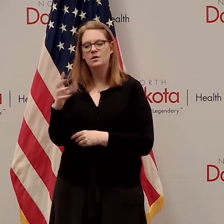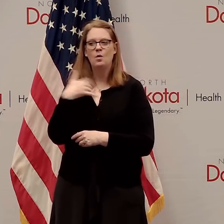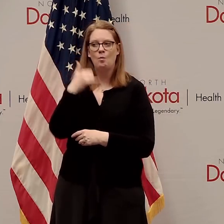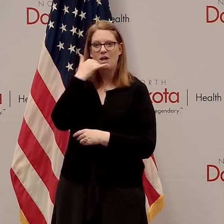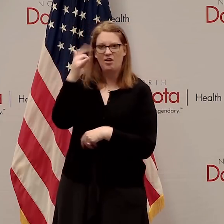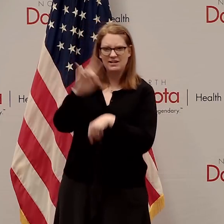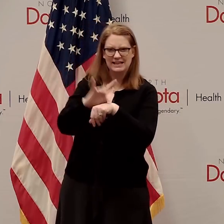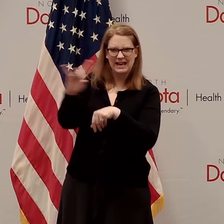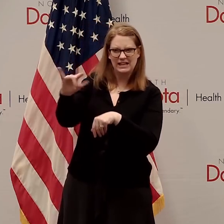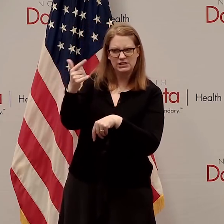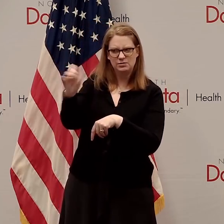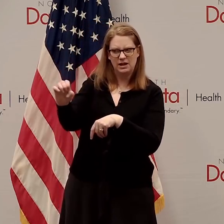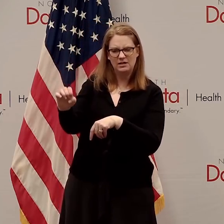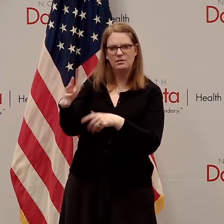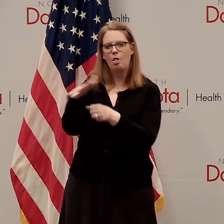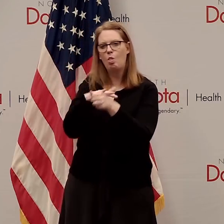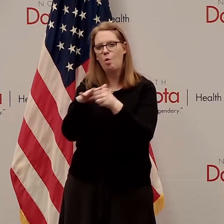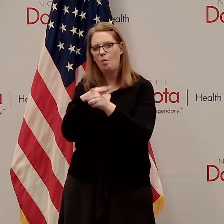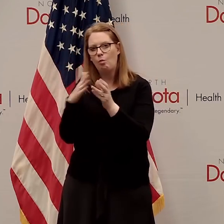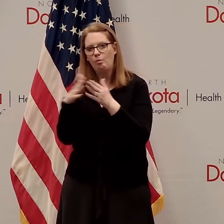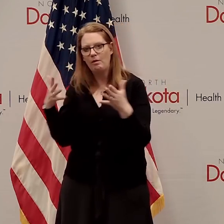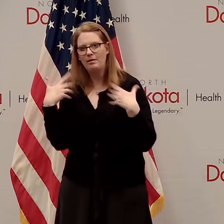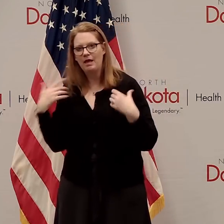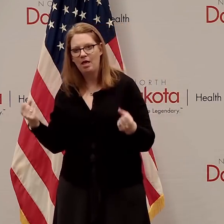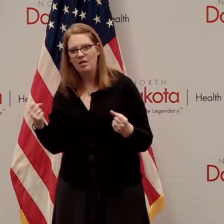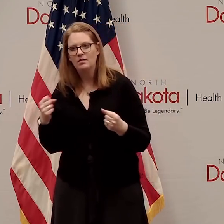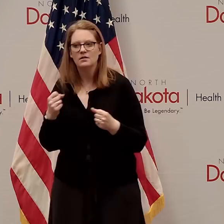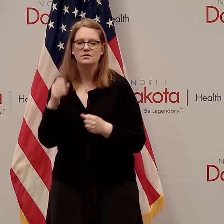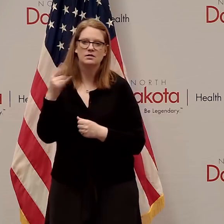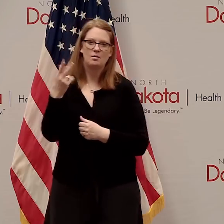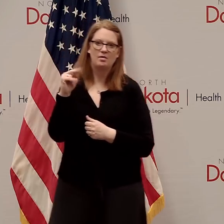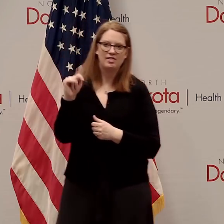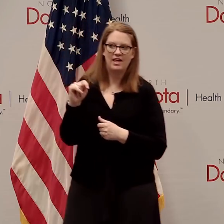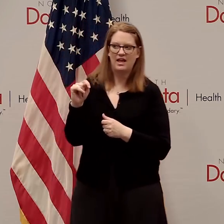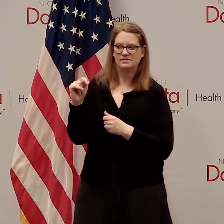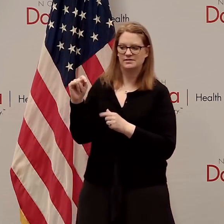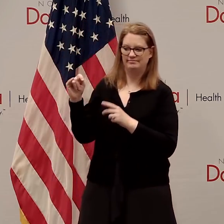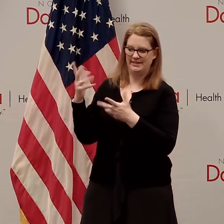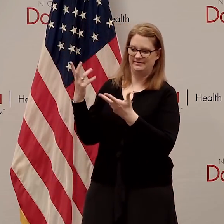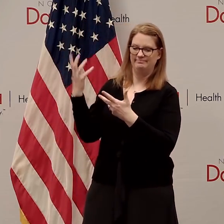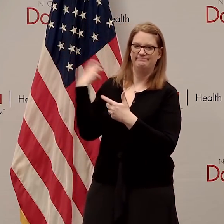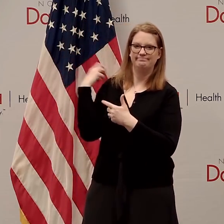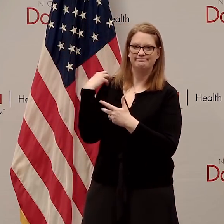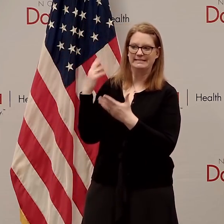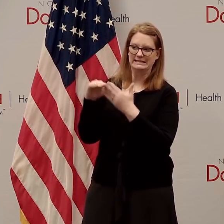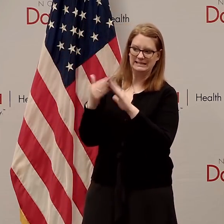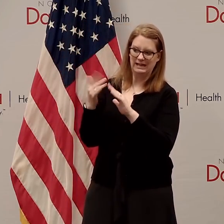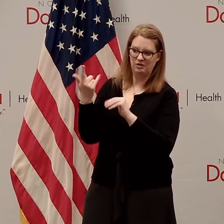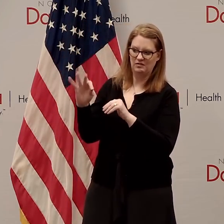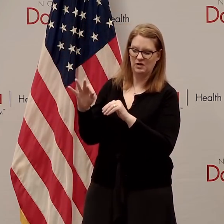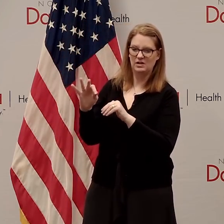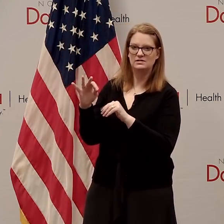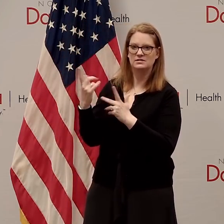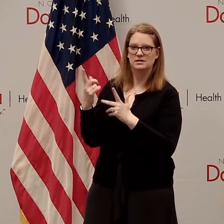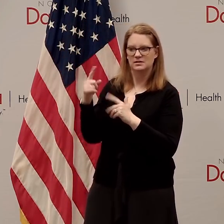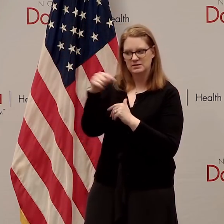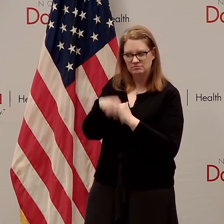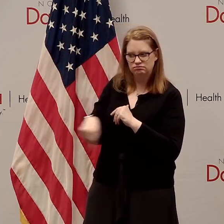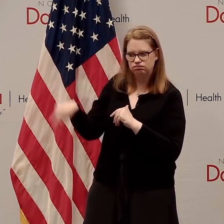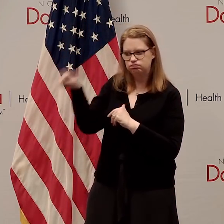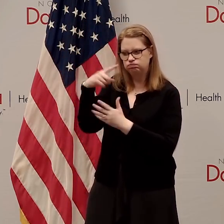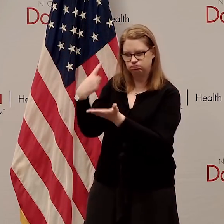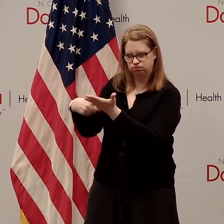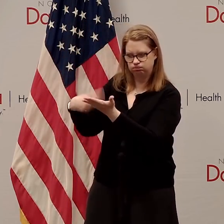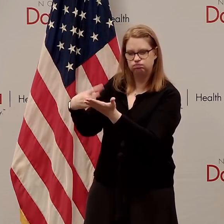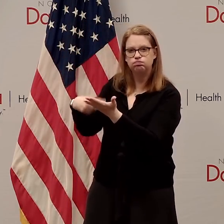8 a.m. Local public health officials, plant managers, City of Grand Forks. A plan's been put in place.